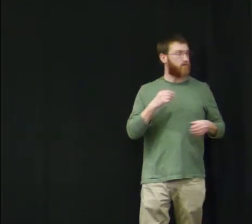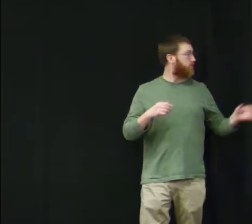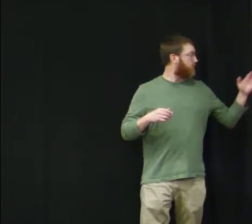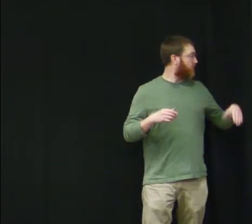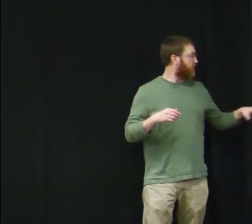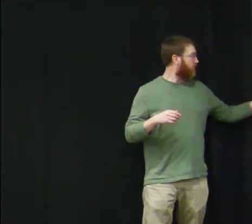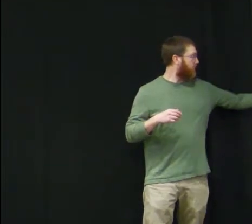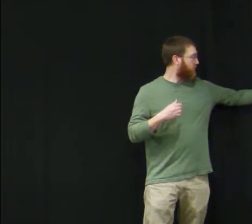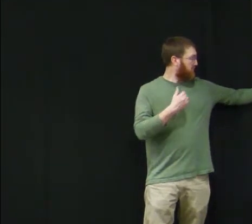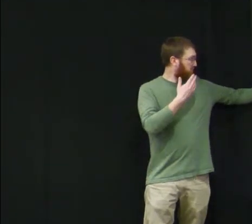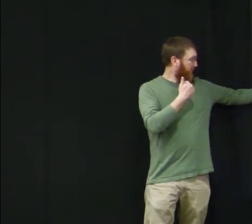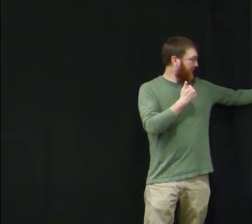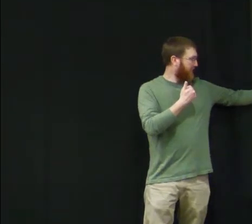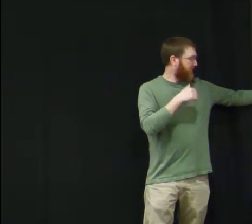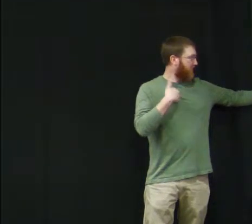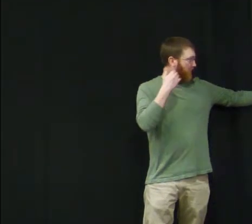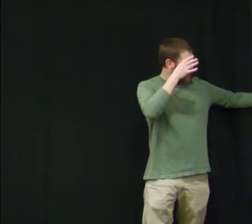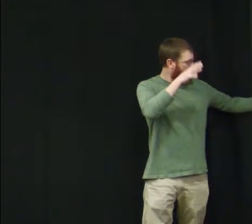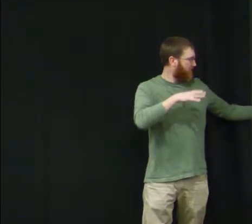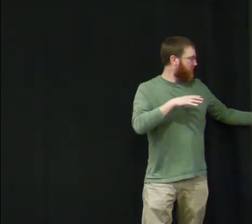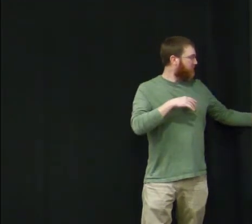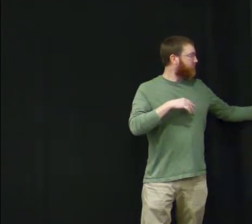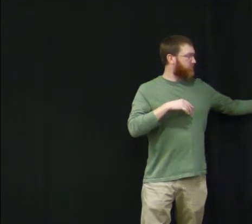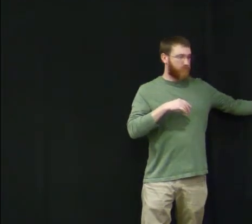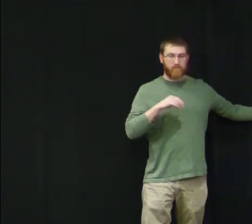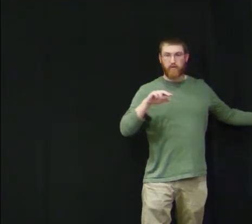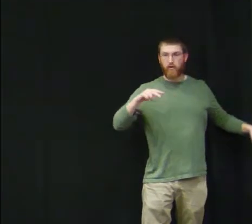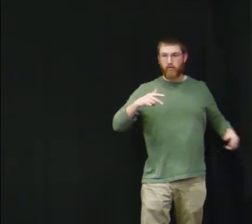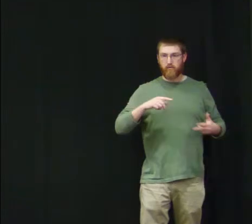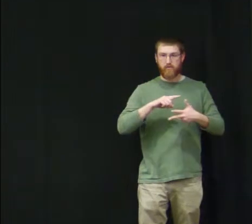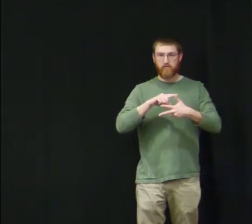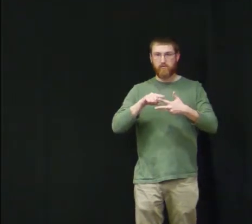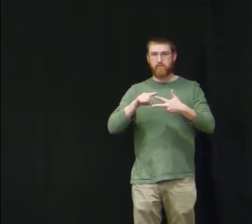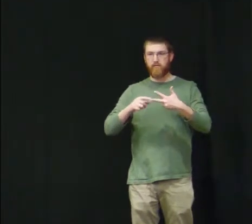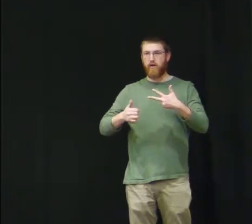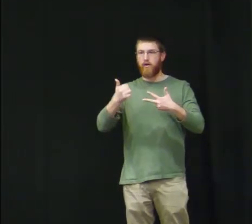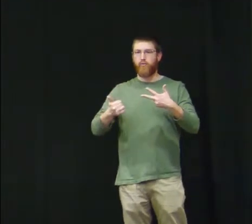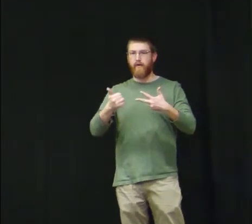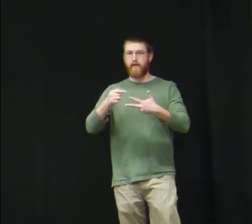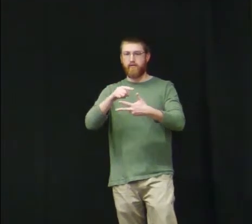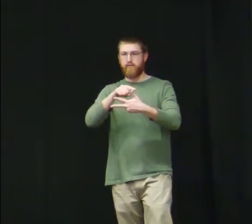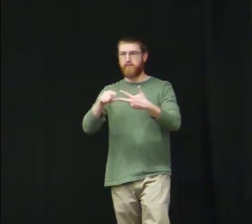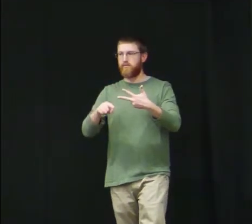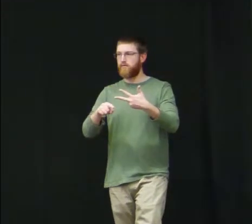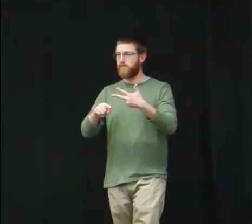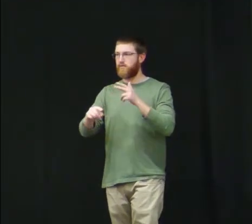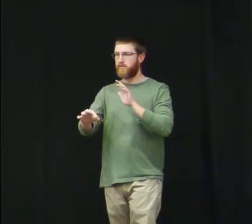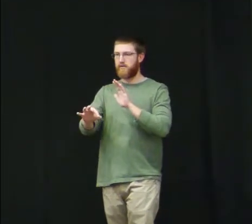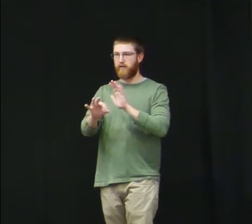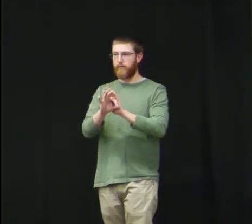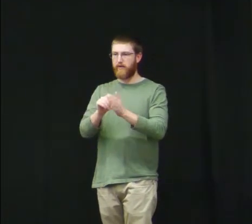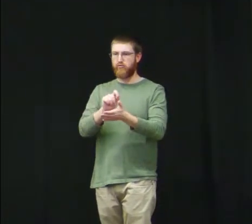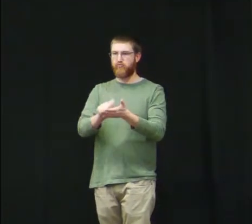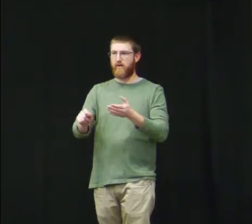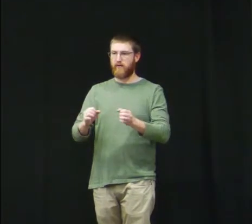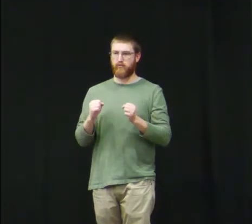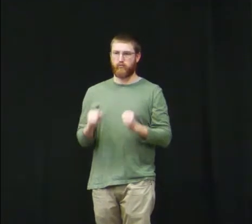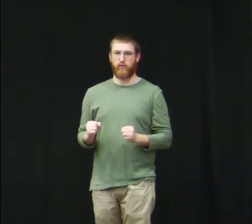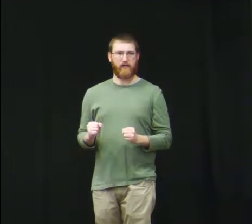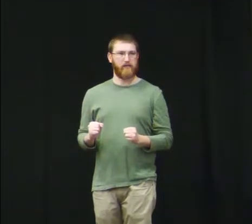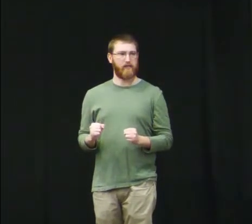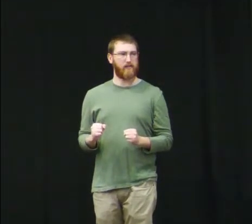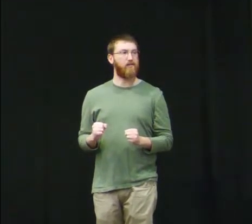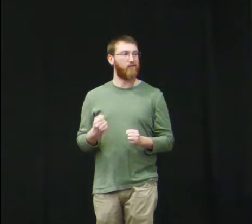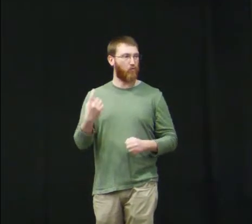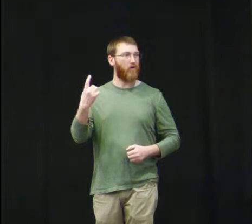Ariel's relative strength is completing math assignments on time. So which one would we say is a strength as it's relative to